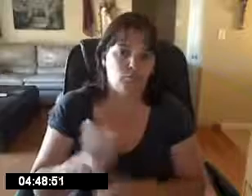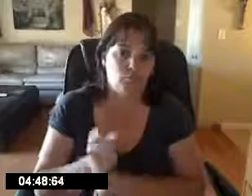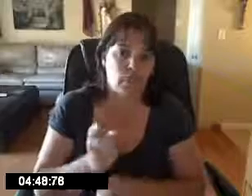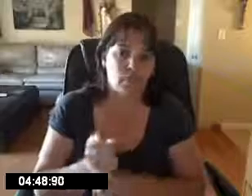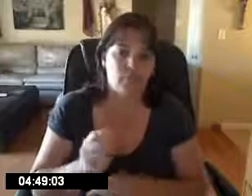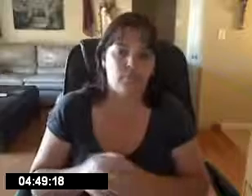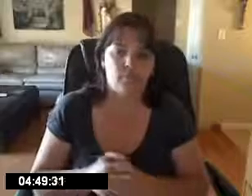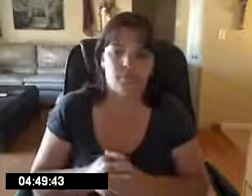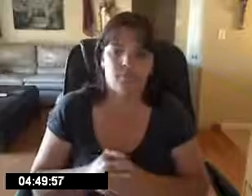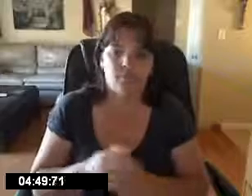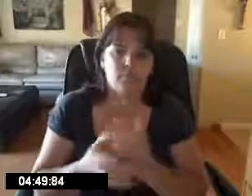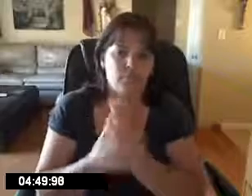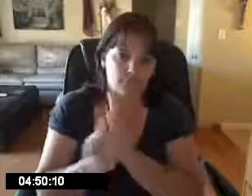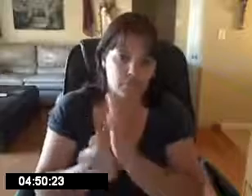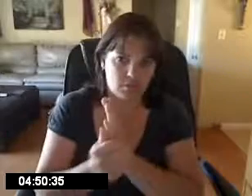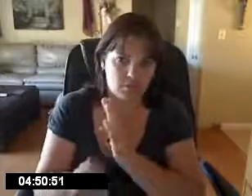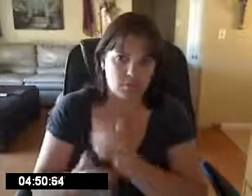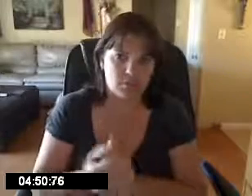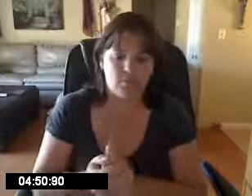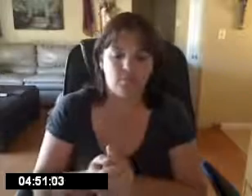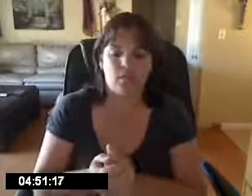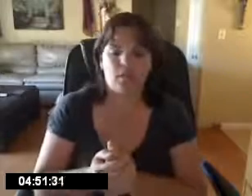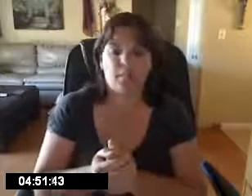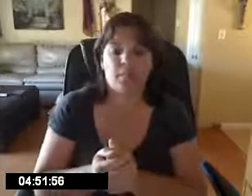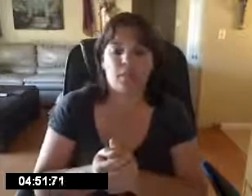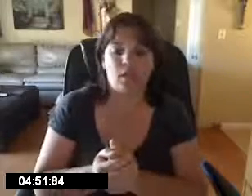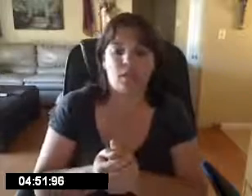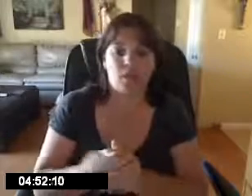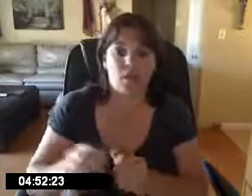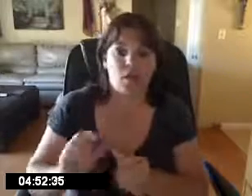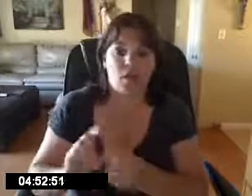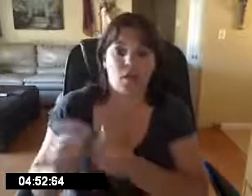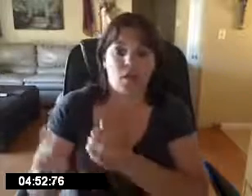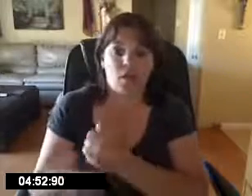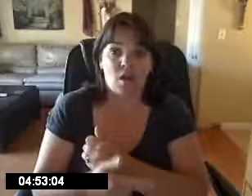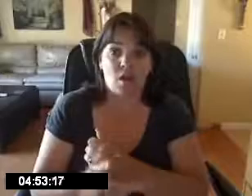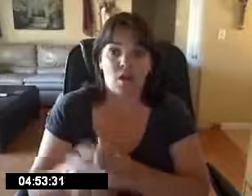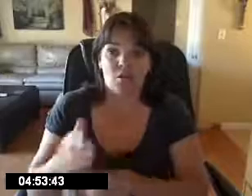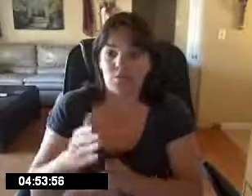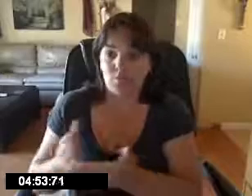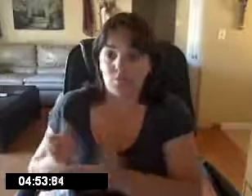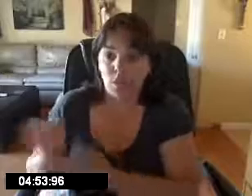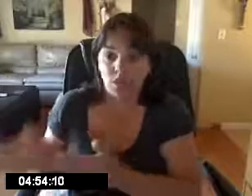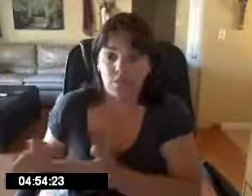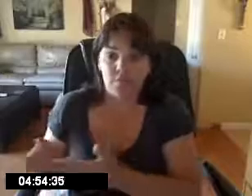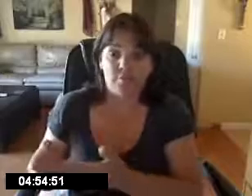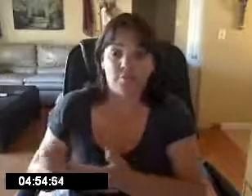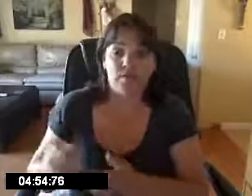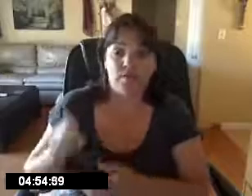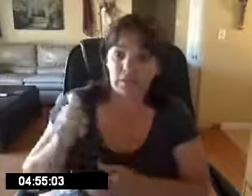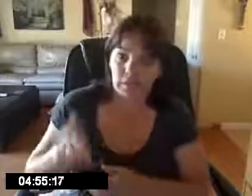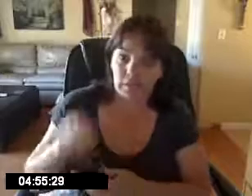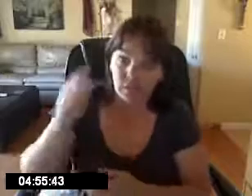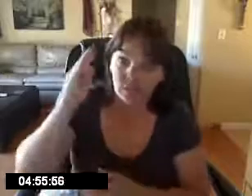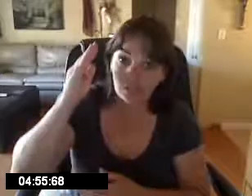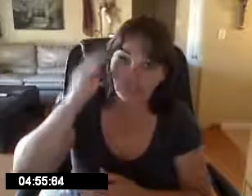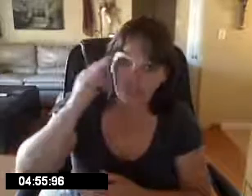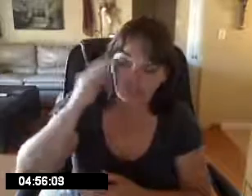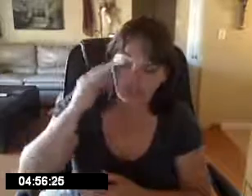those parts are not only skills that you need to be able to produce, but